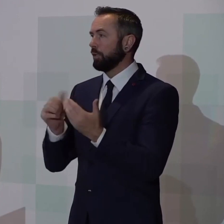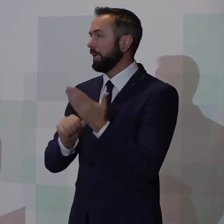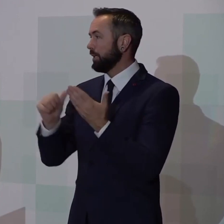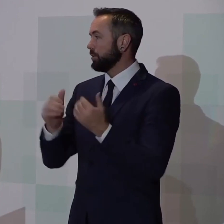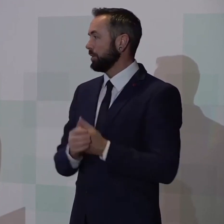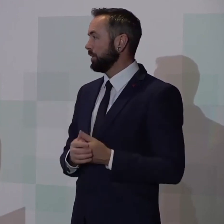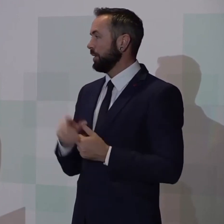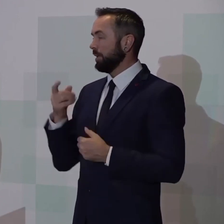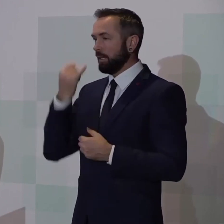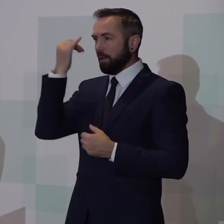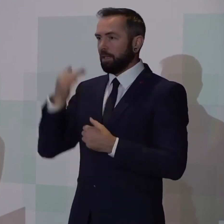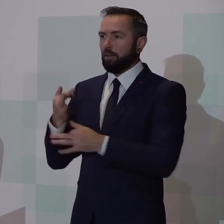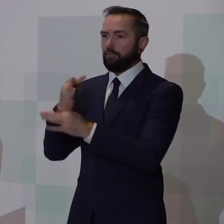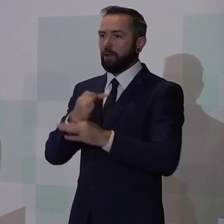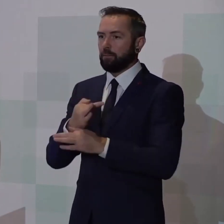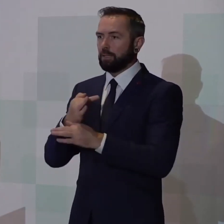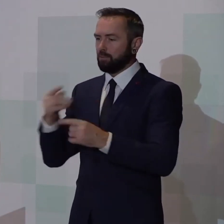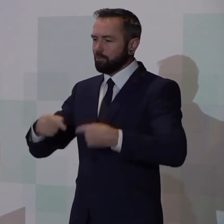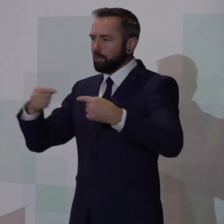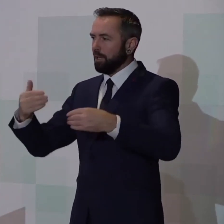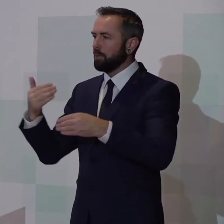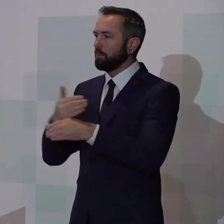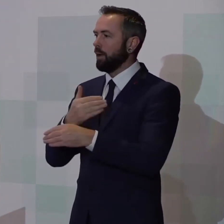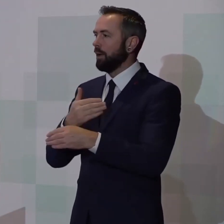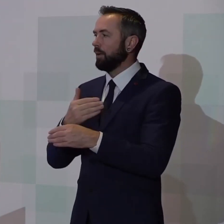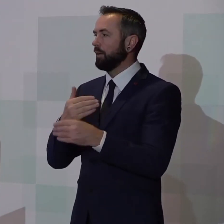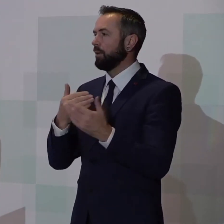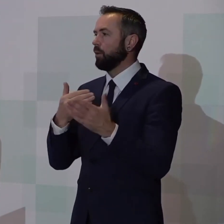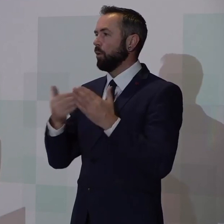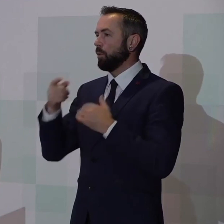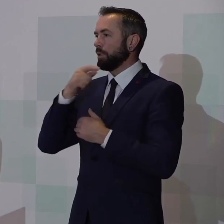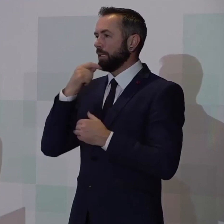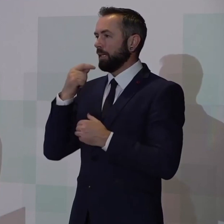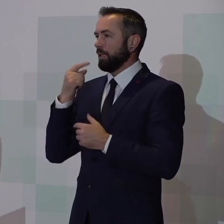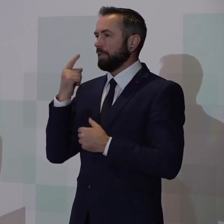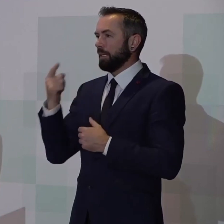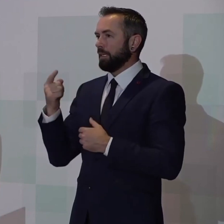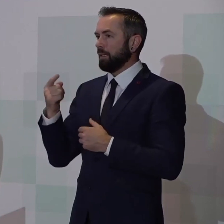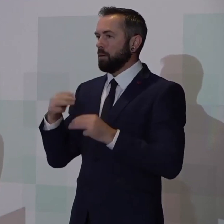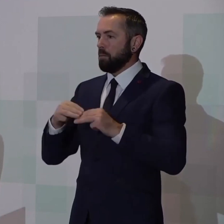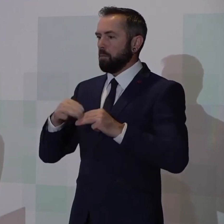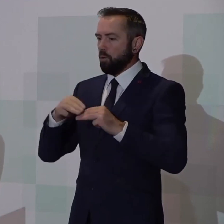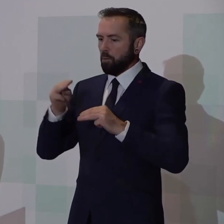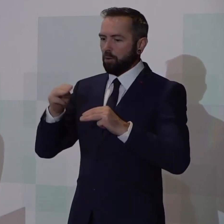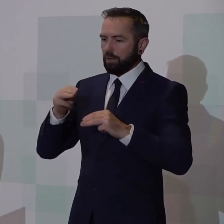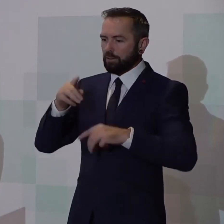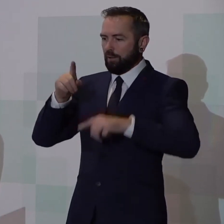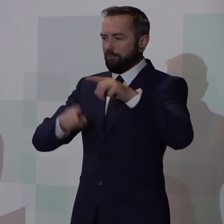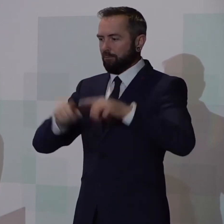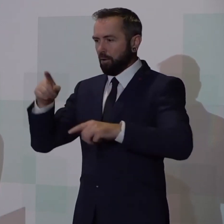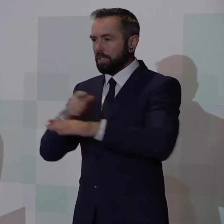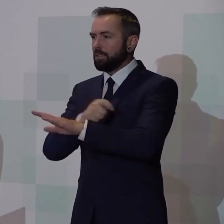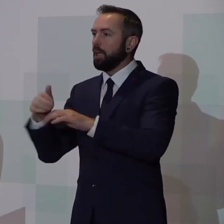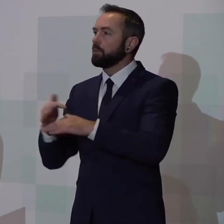family has been fundamentally challenged by what we call the proliferation of more diverse expressions of family